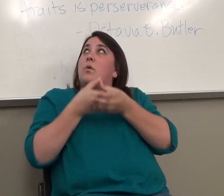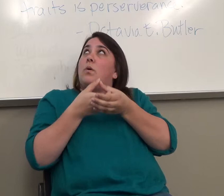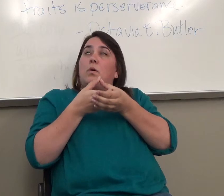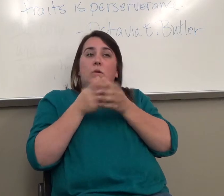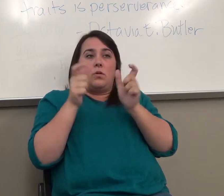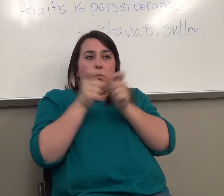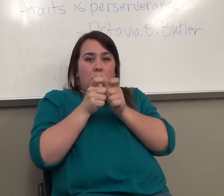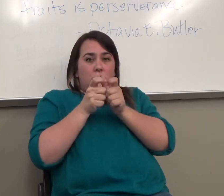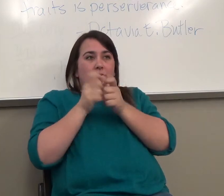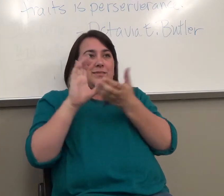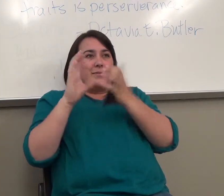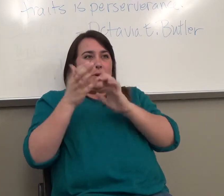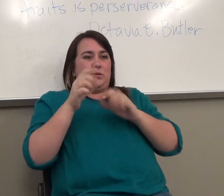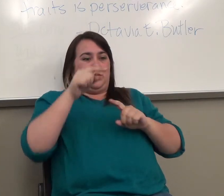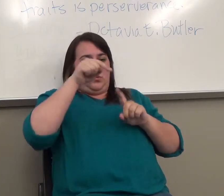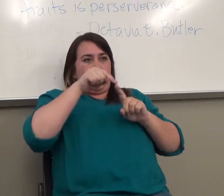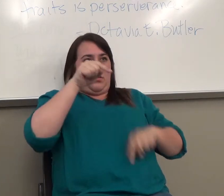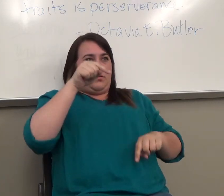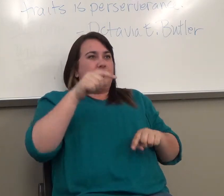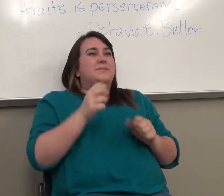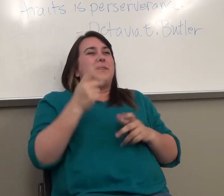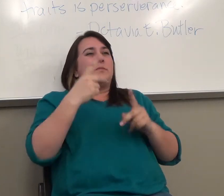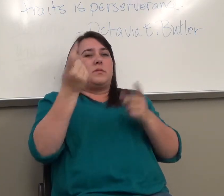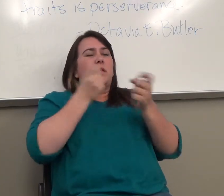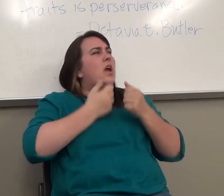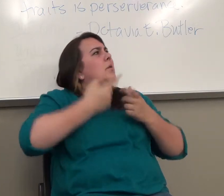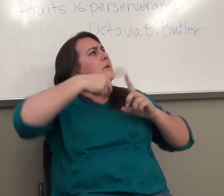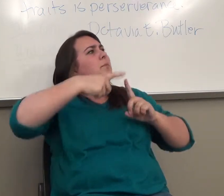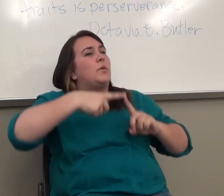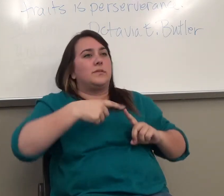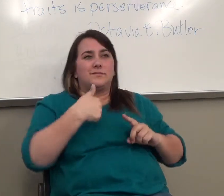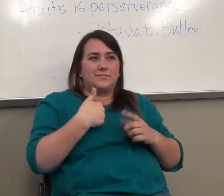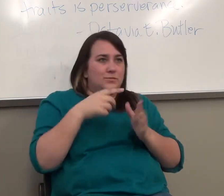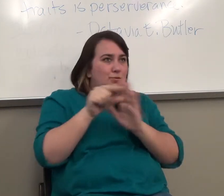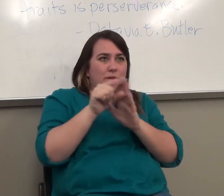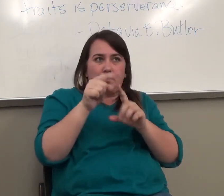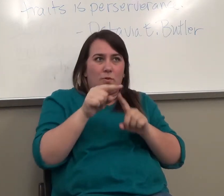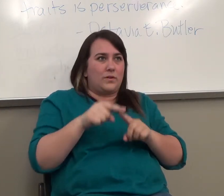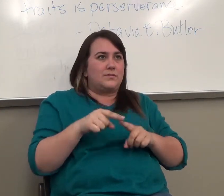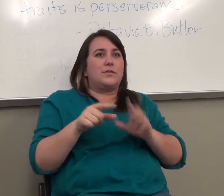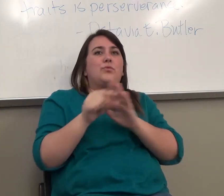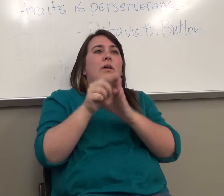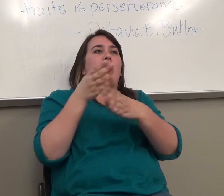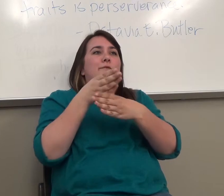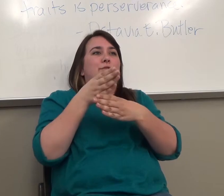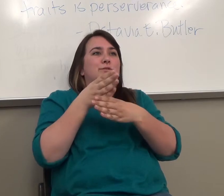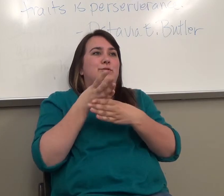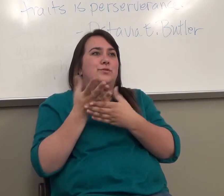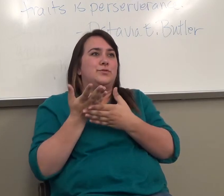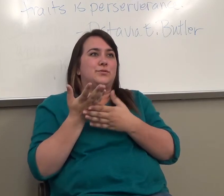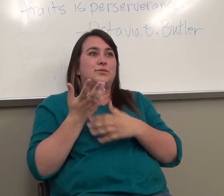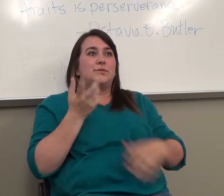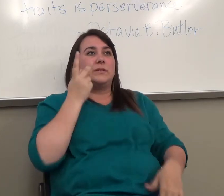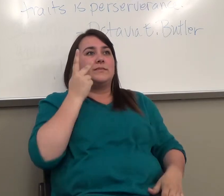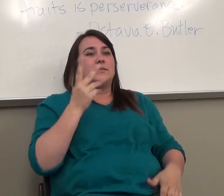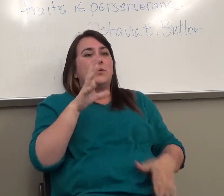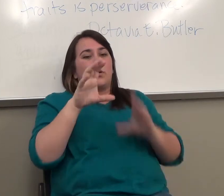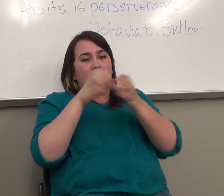how many points is this assignment? I don't grade on points, I grade on average. You can see what you need to do